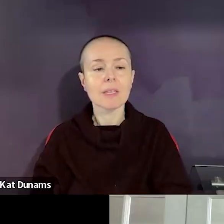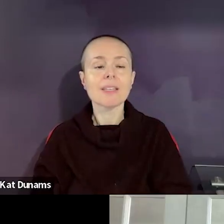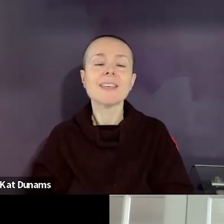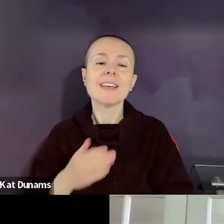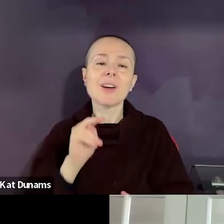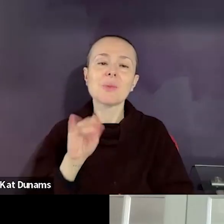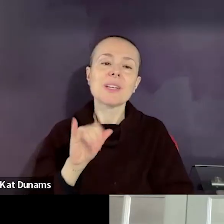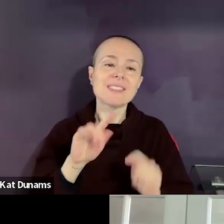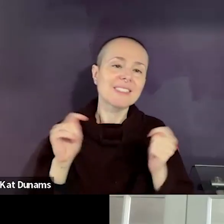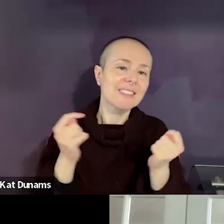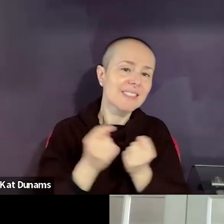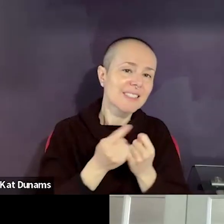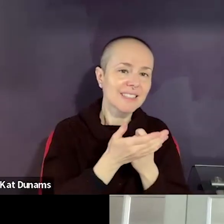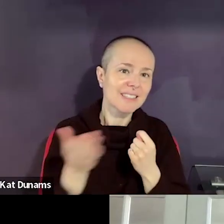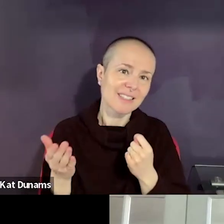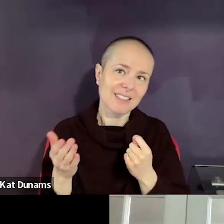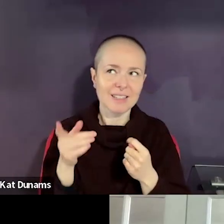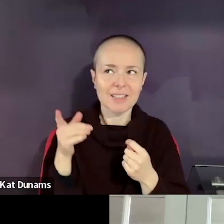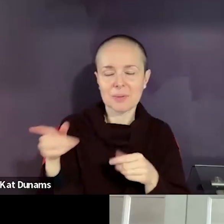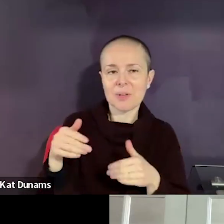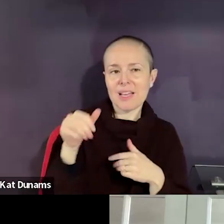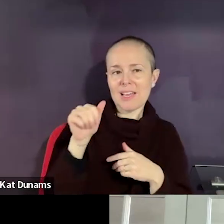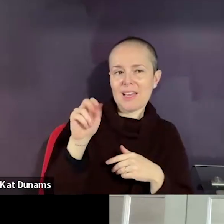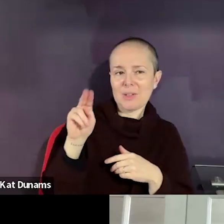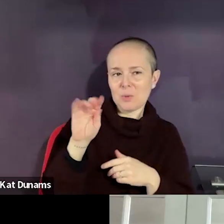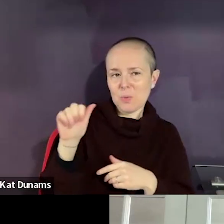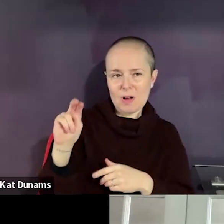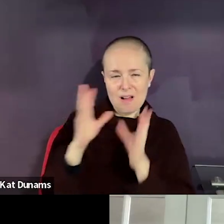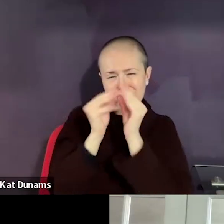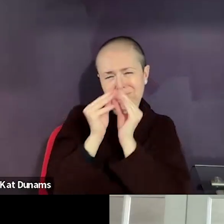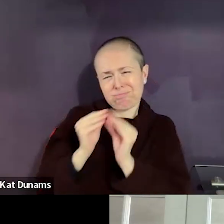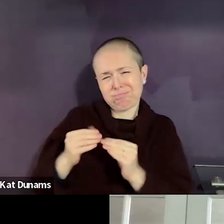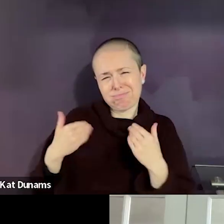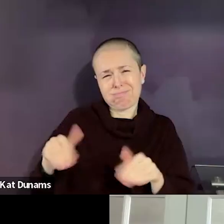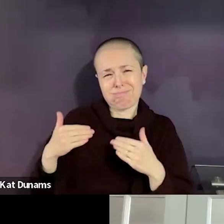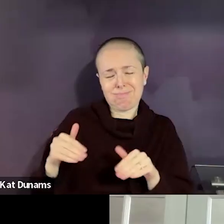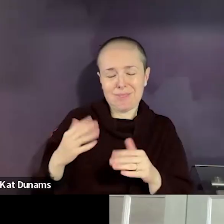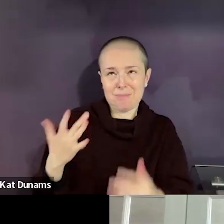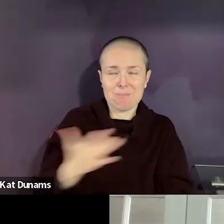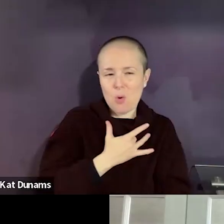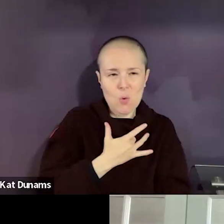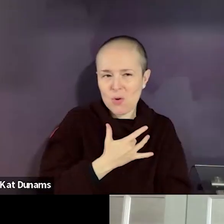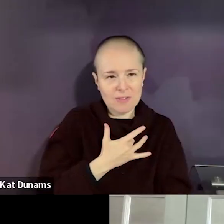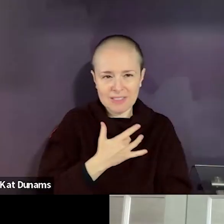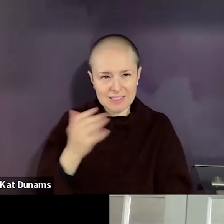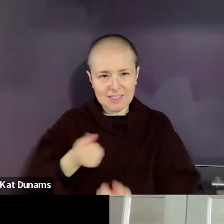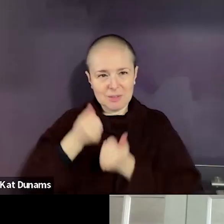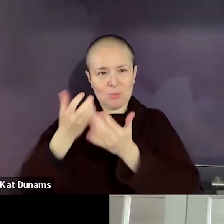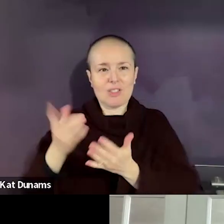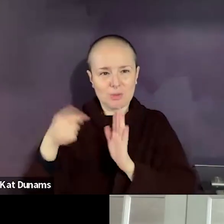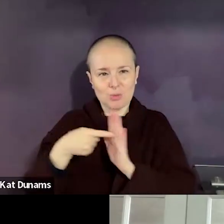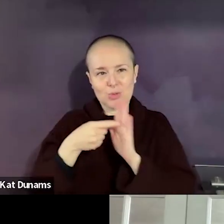having us here. I don't know if we can follow Antuan's incredible, moving kind of expression